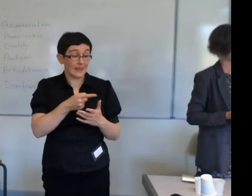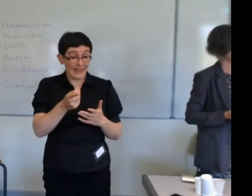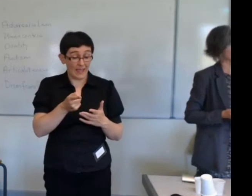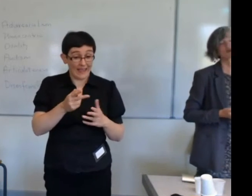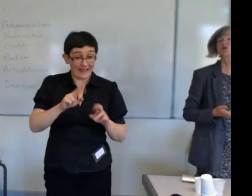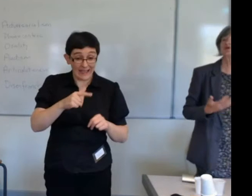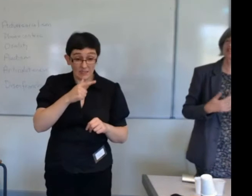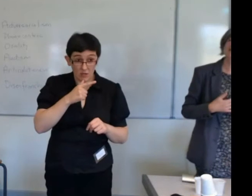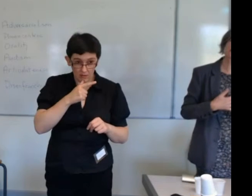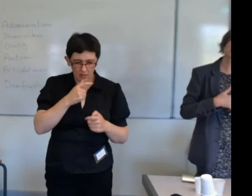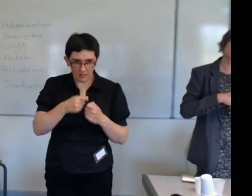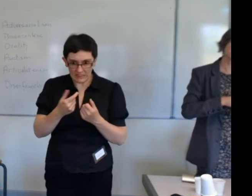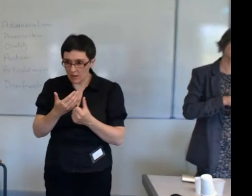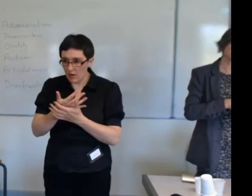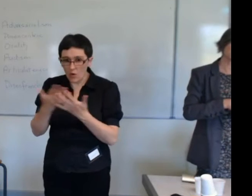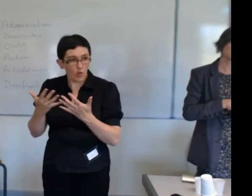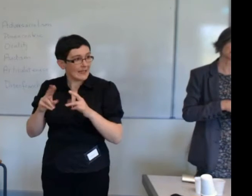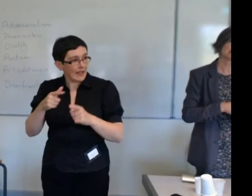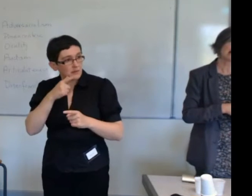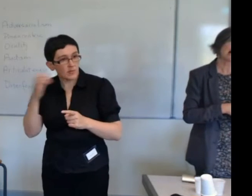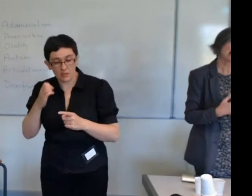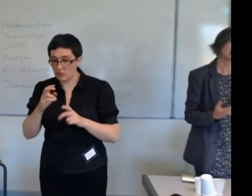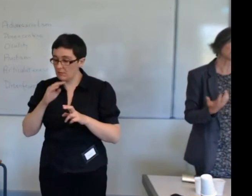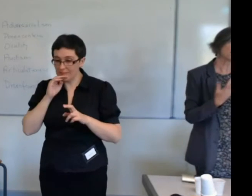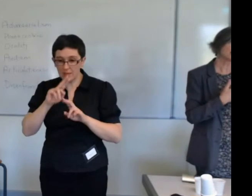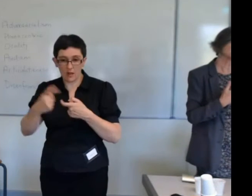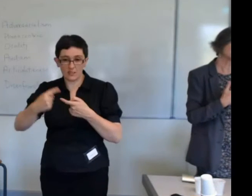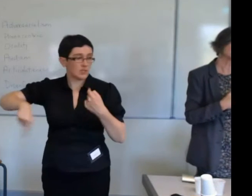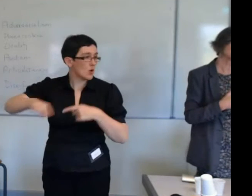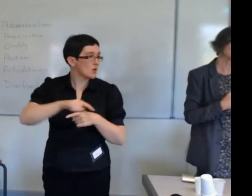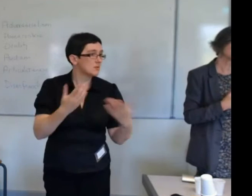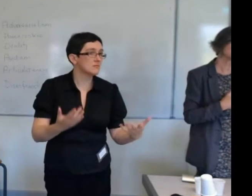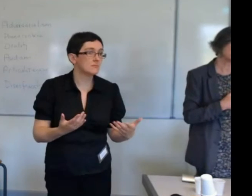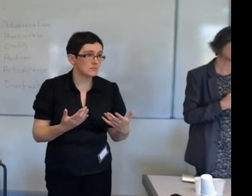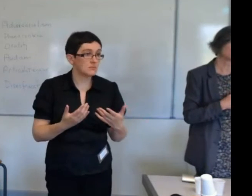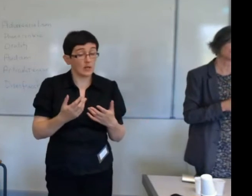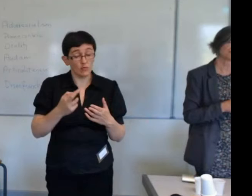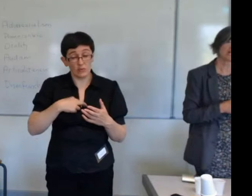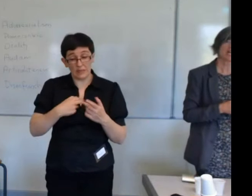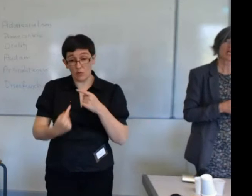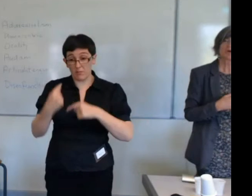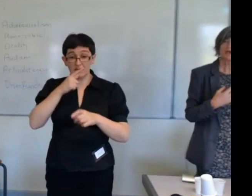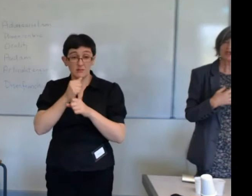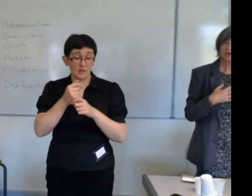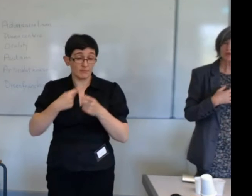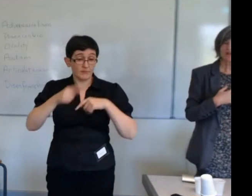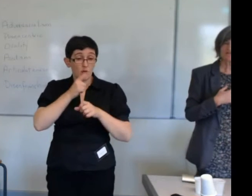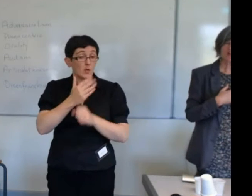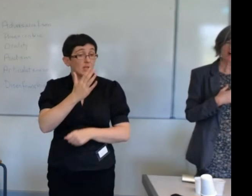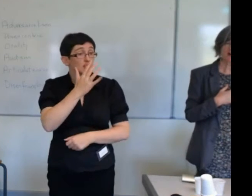there who could not contact us. And going back to that whole thing about shame, we knew if it's hard